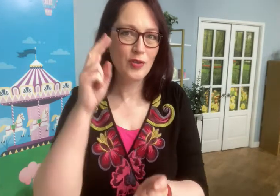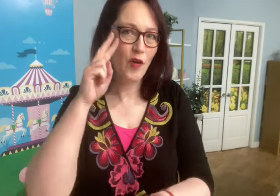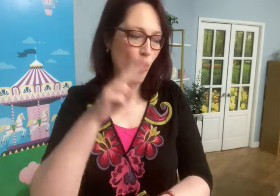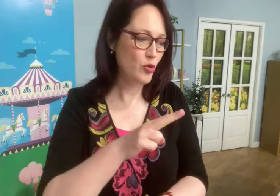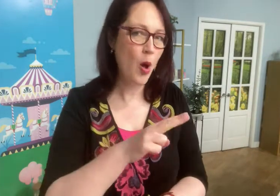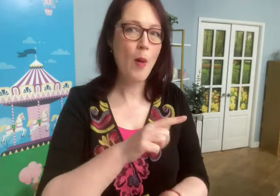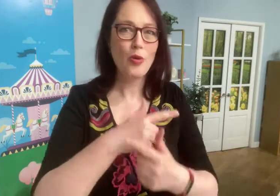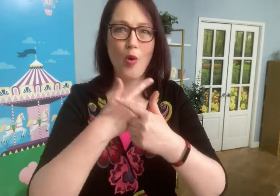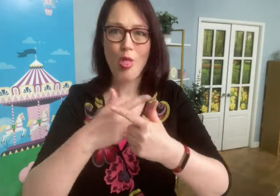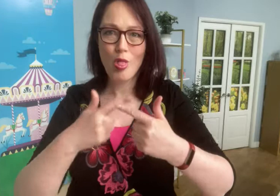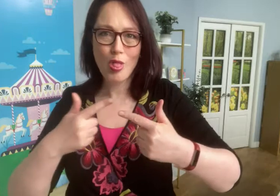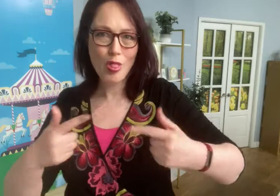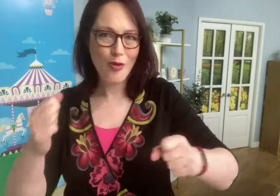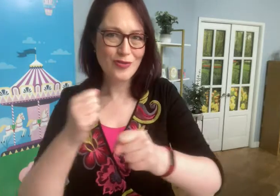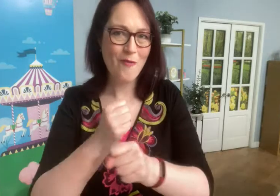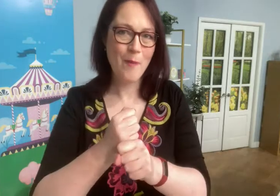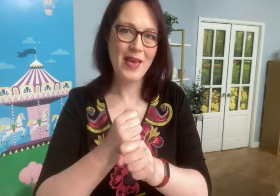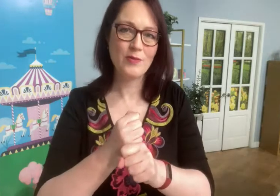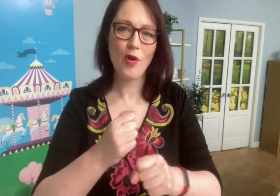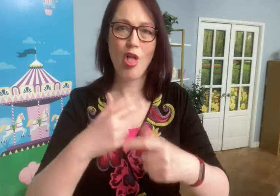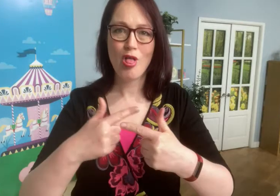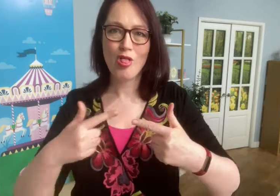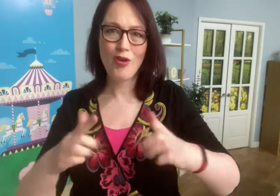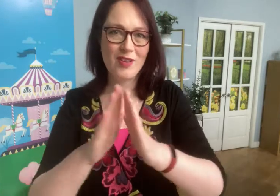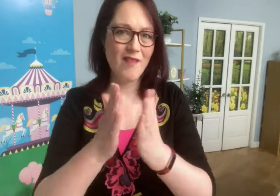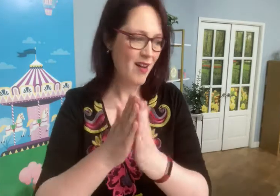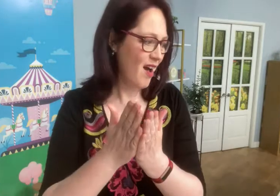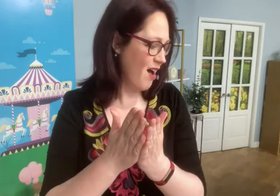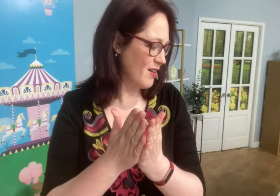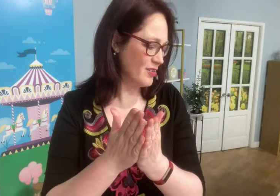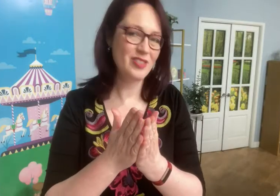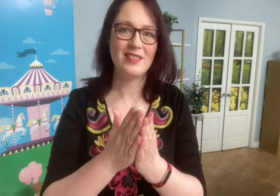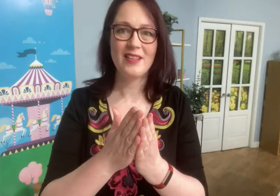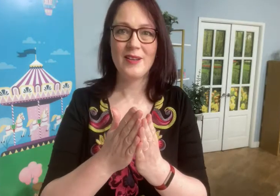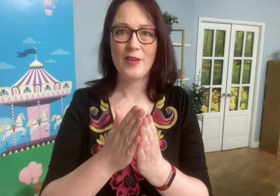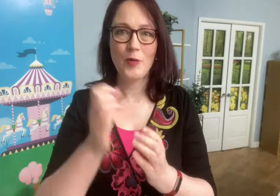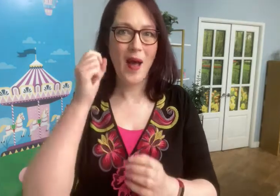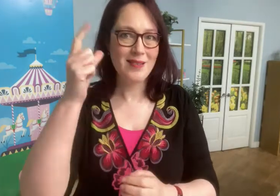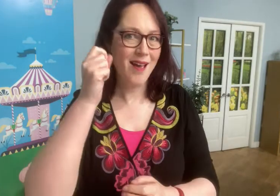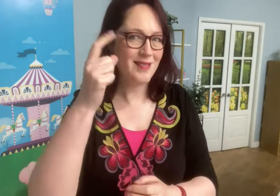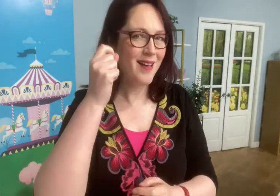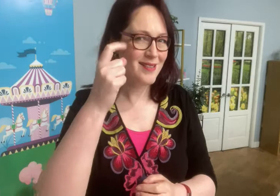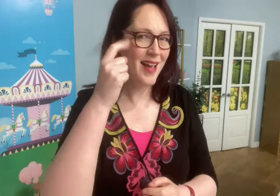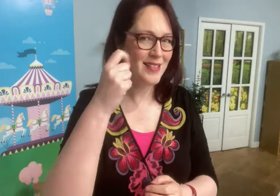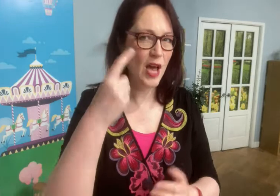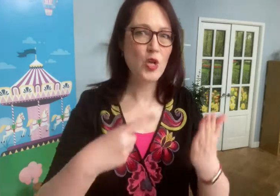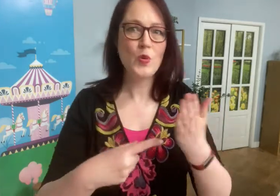look at. Also I like to check that the DT, that there's a good mix of everything. So you're seeing everybody's